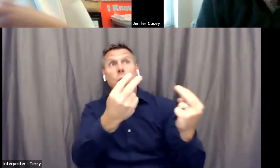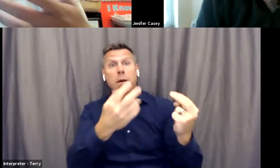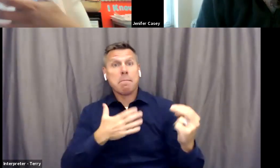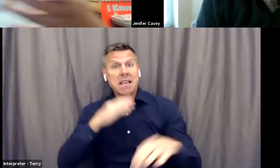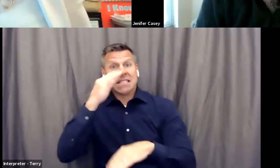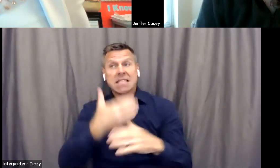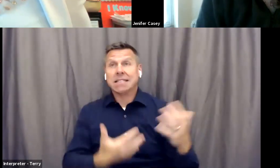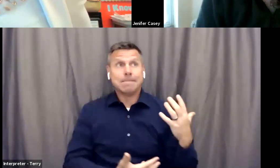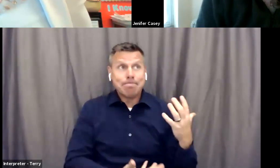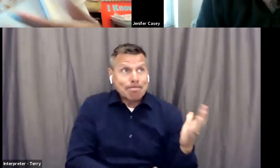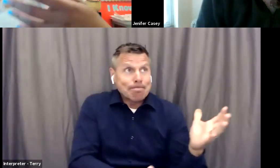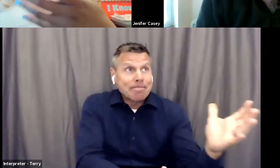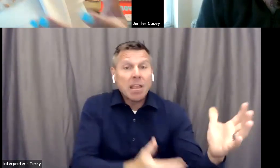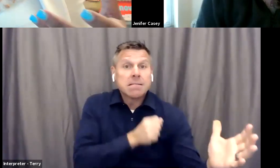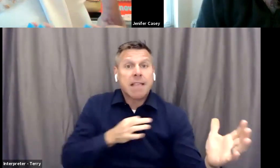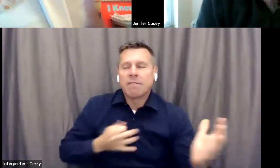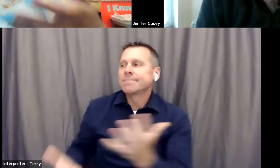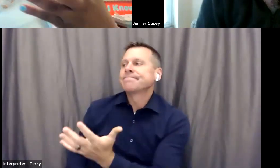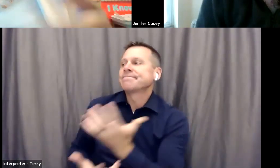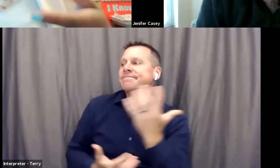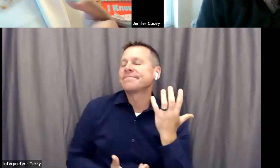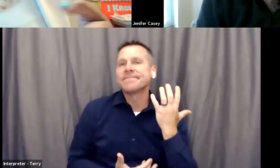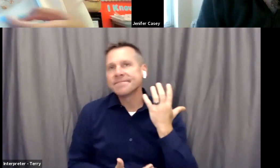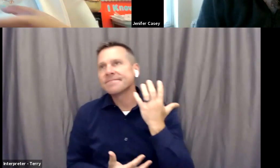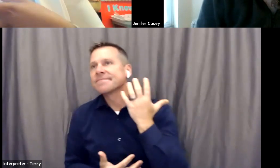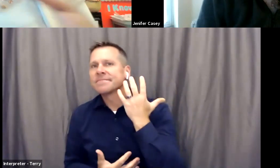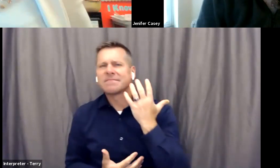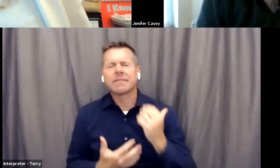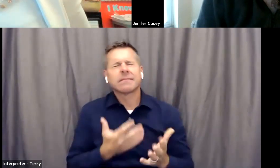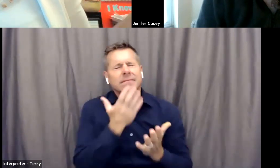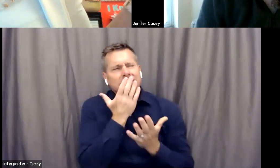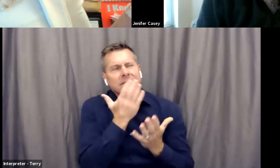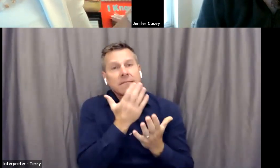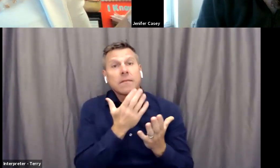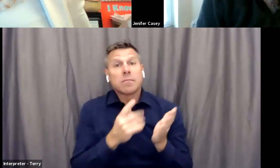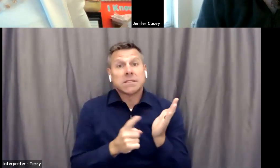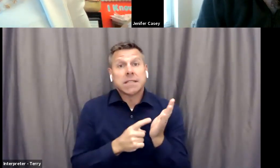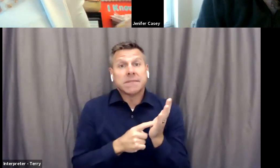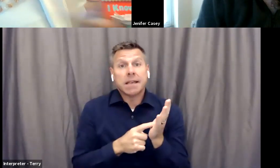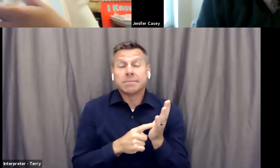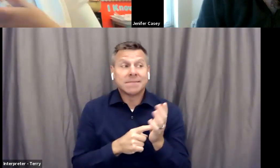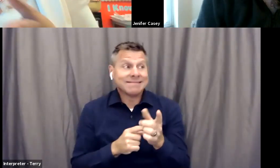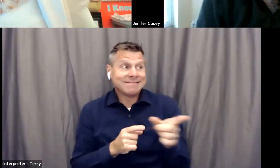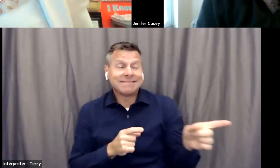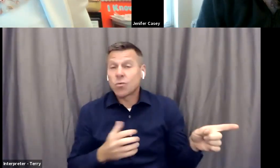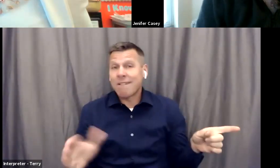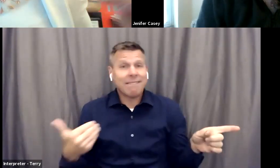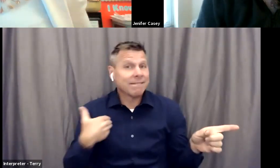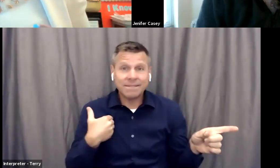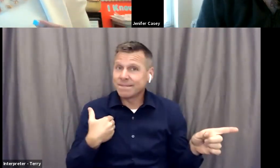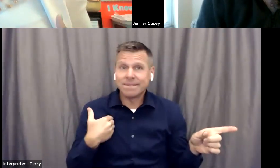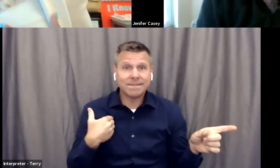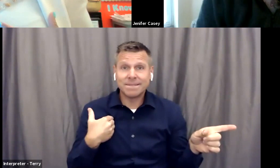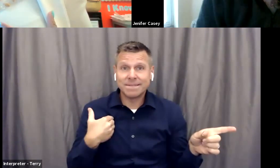was very grateful that they did that. But sometimes individuals, they don't have these resources or they don't have